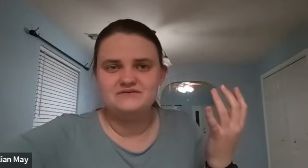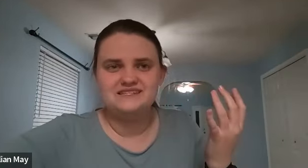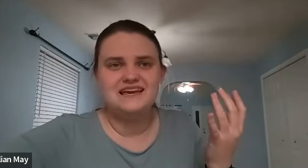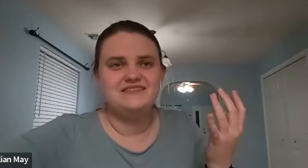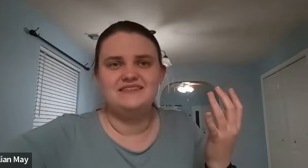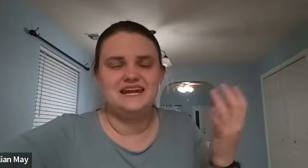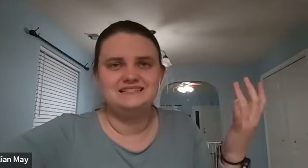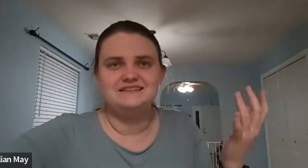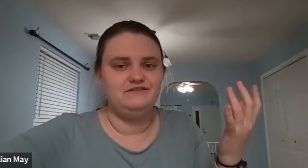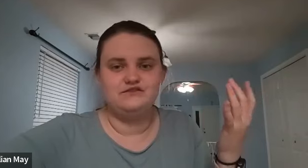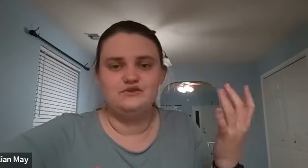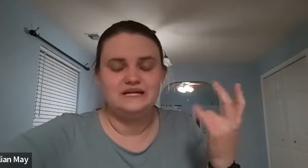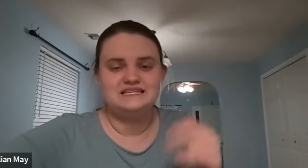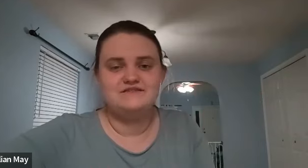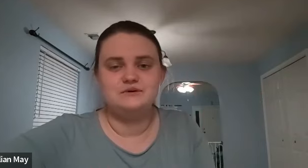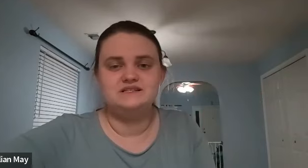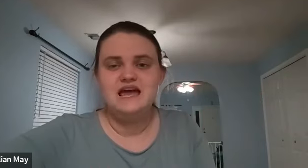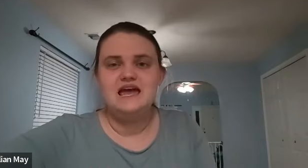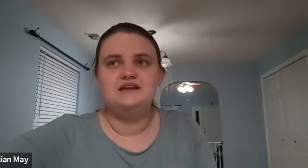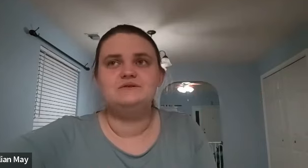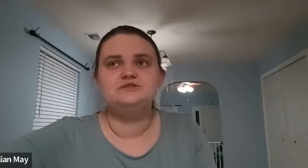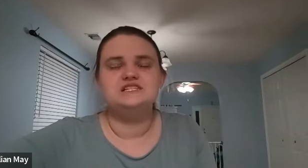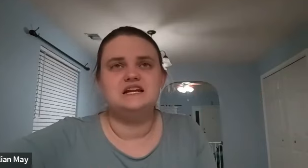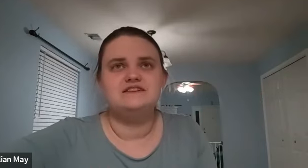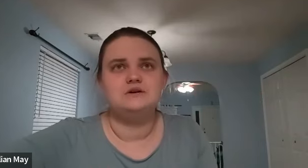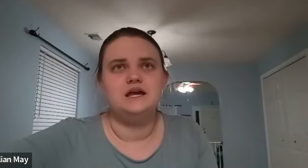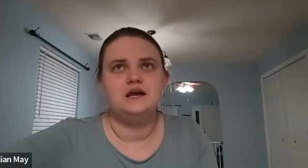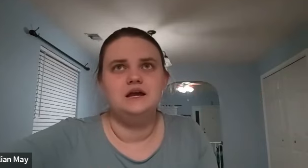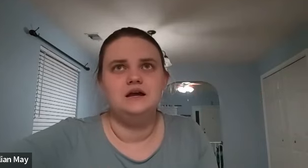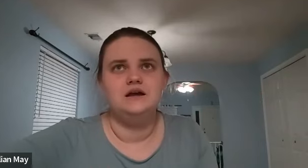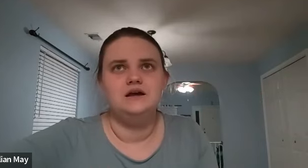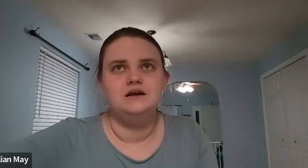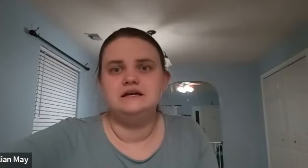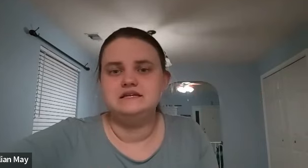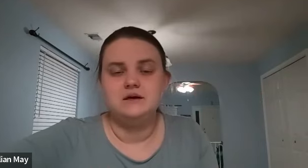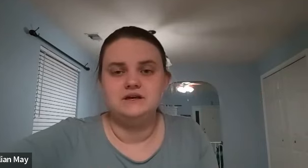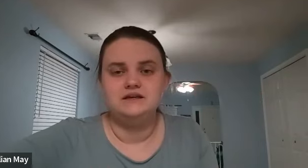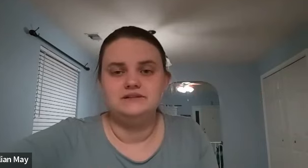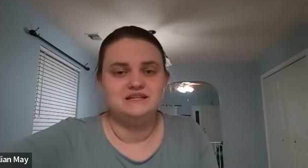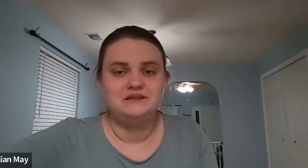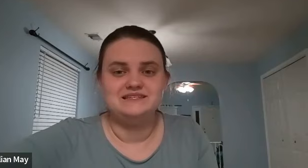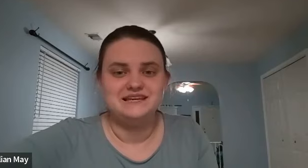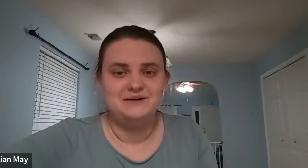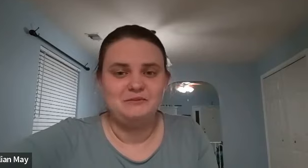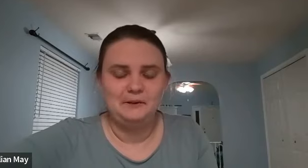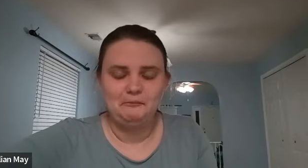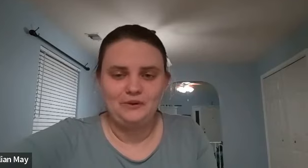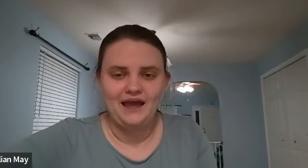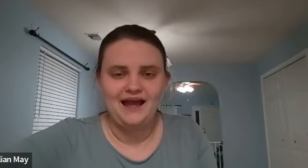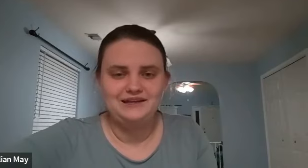visit. And then the next, like for 3 days afterwards, Henry will just sit at the door like, is he coming? Please tell me this is him. And I'm like, I